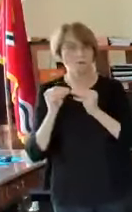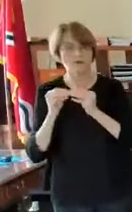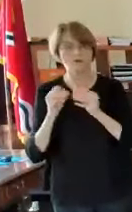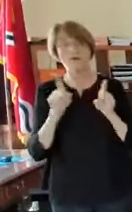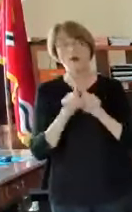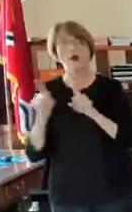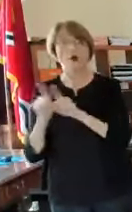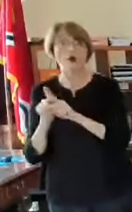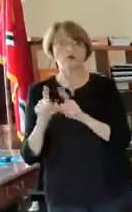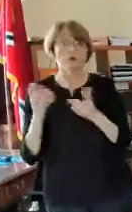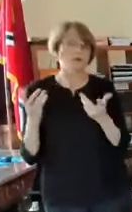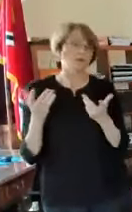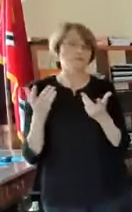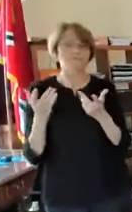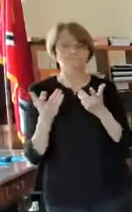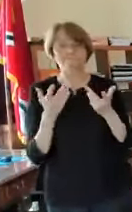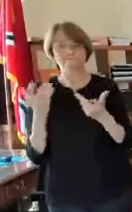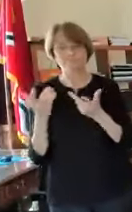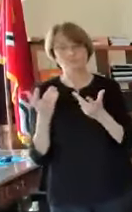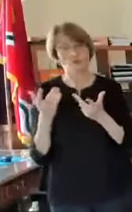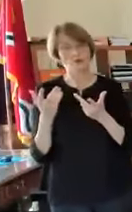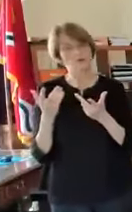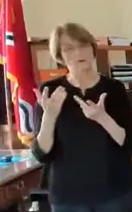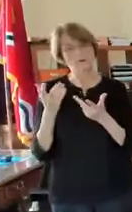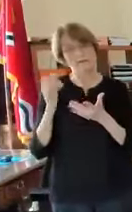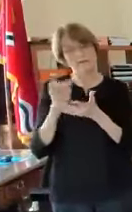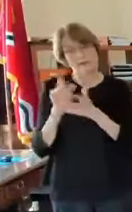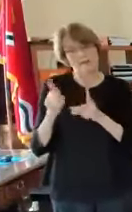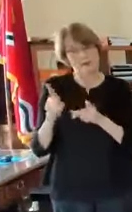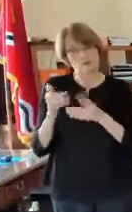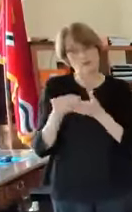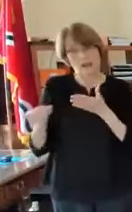some big expenses, like those things, that